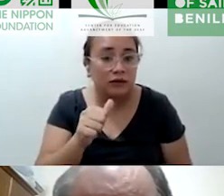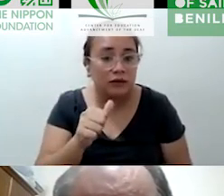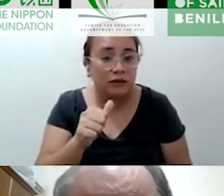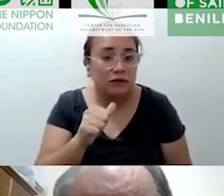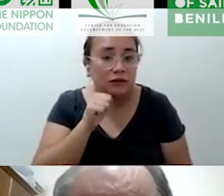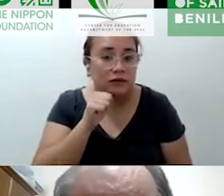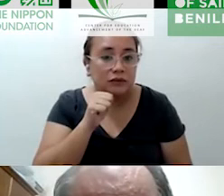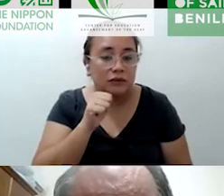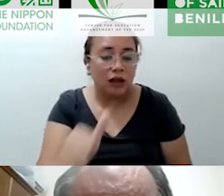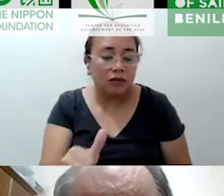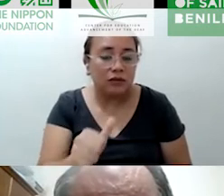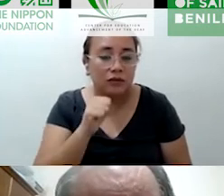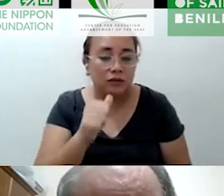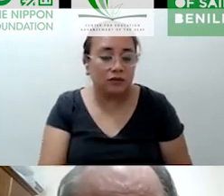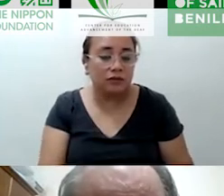All right.